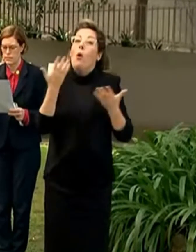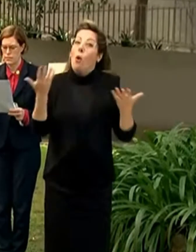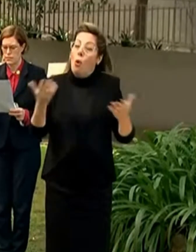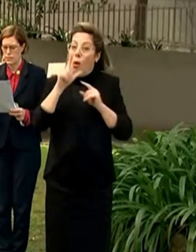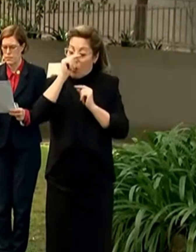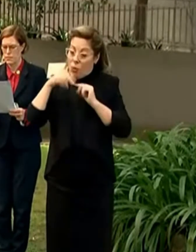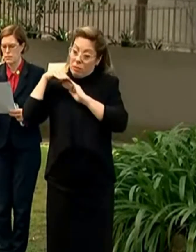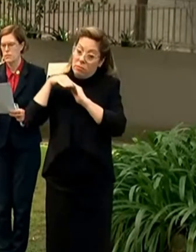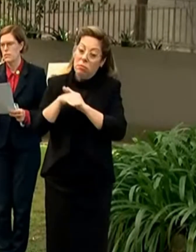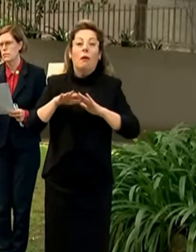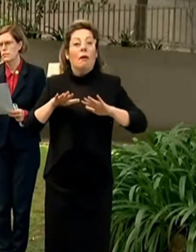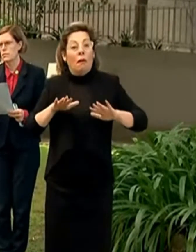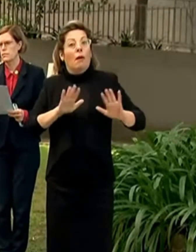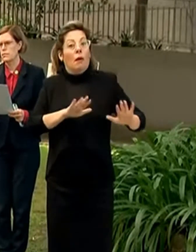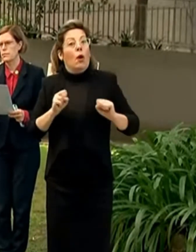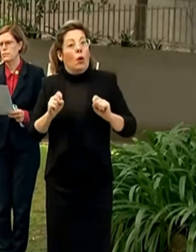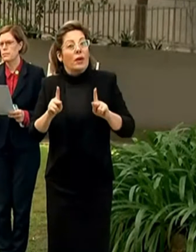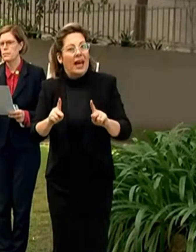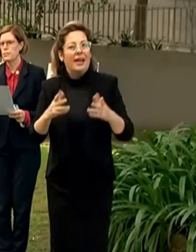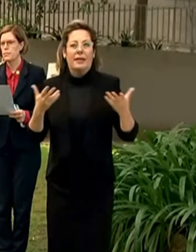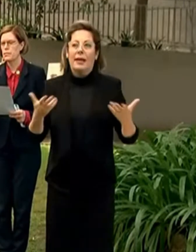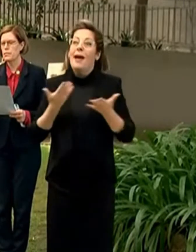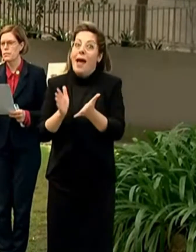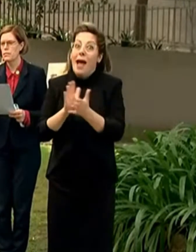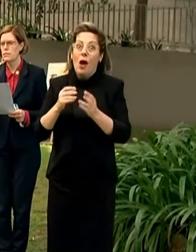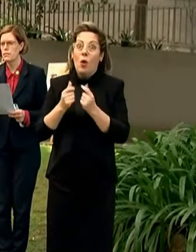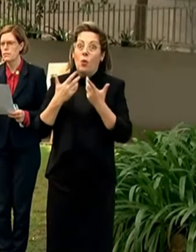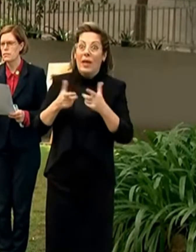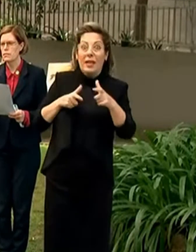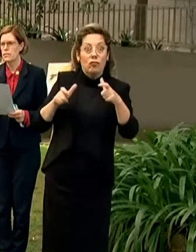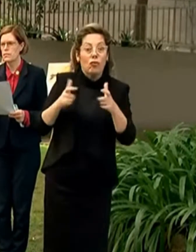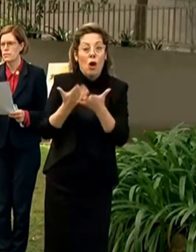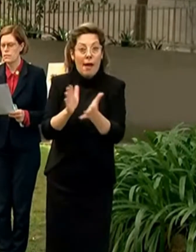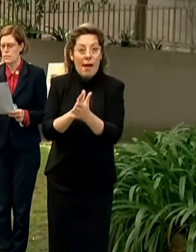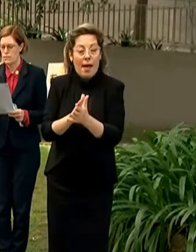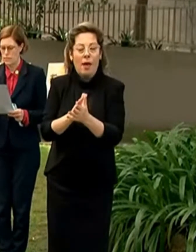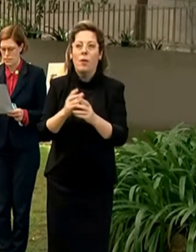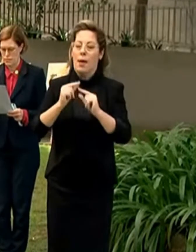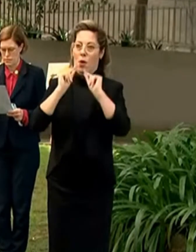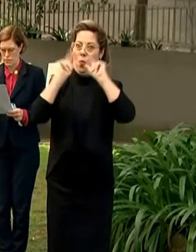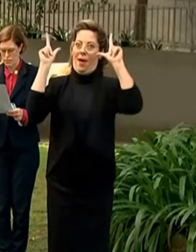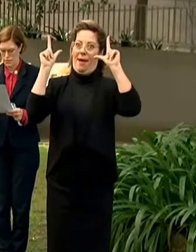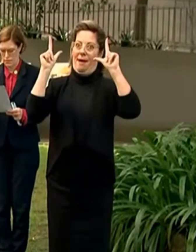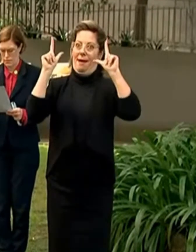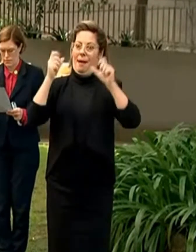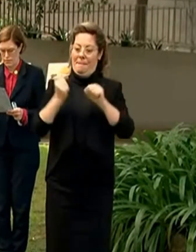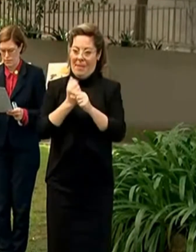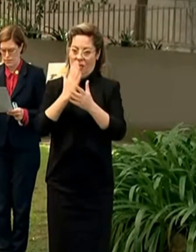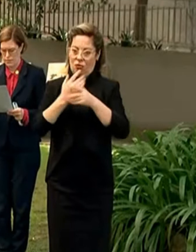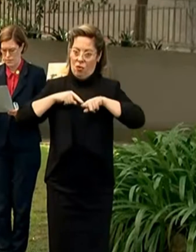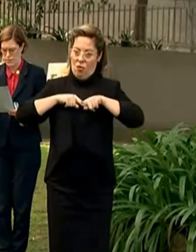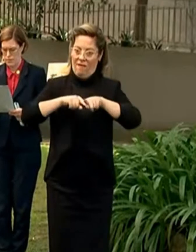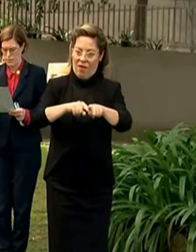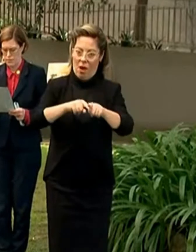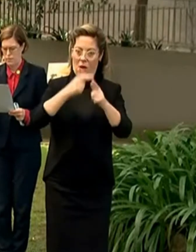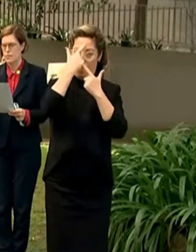everybody to take this advice and to make sure that you're well equipped, well aware, well informed to deal with the situation